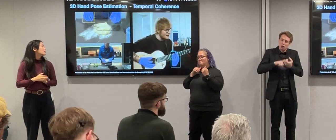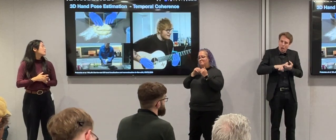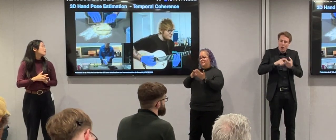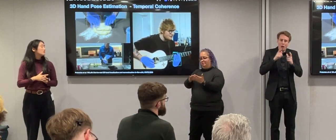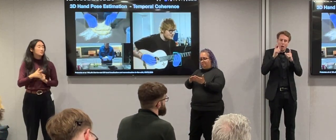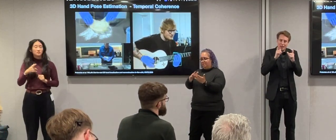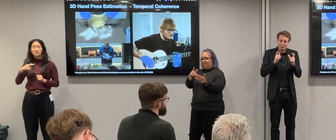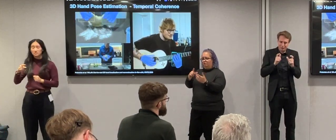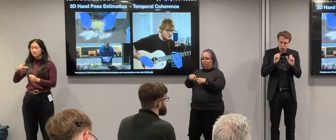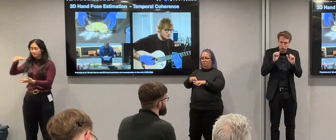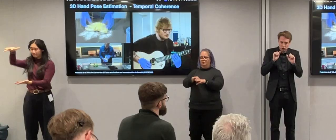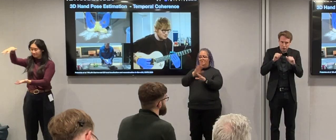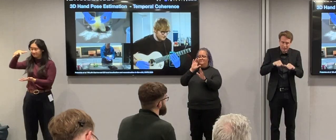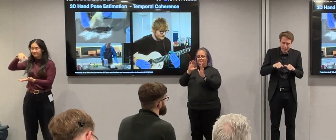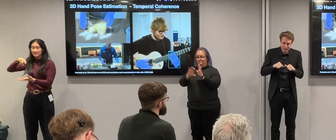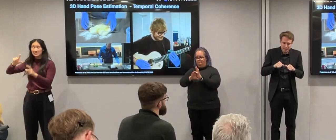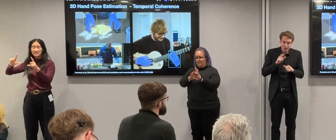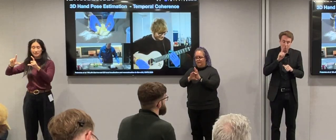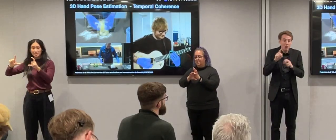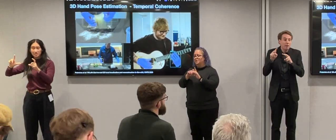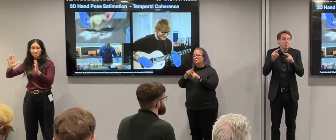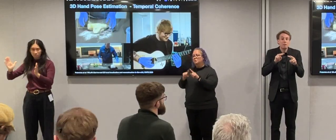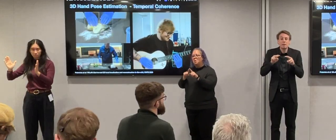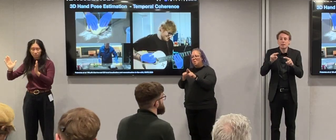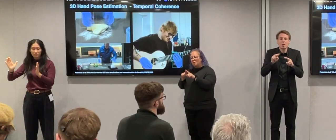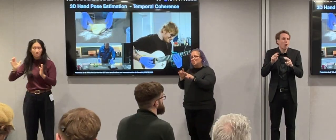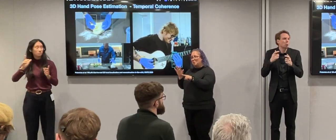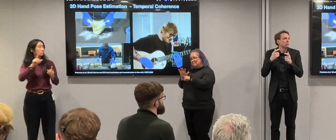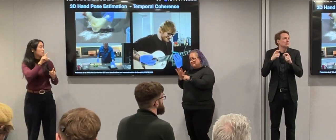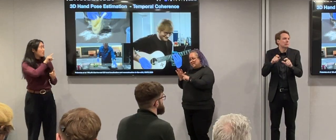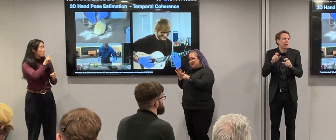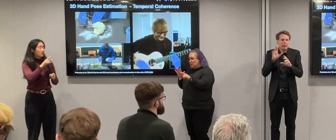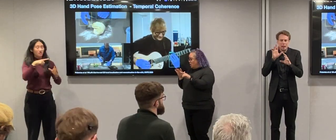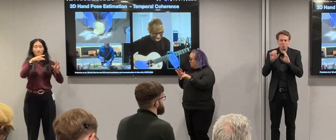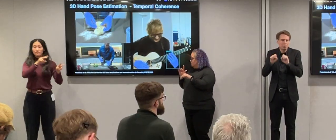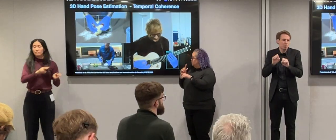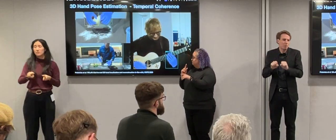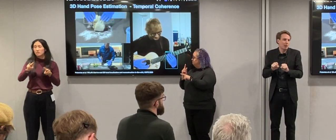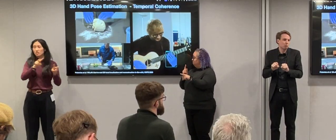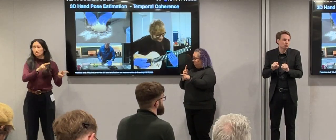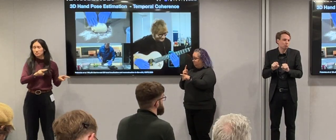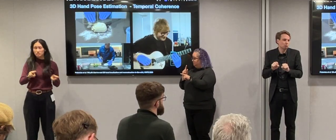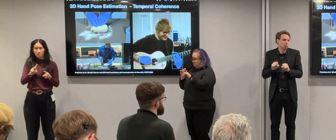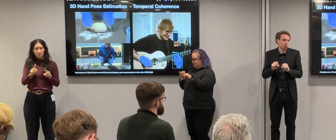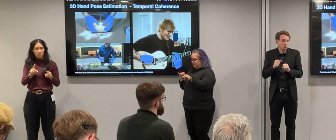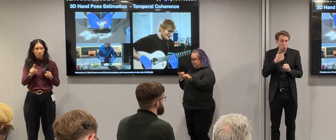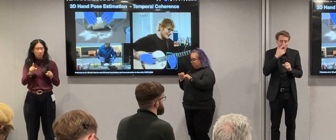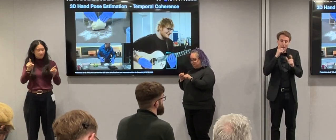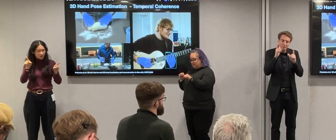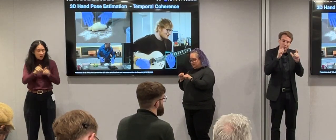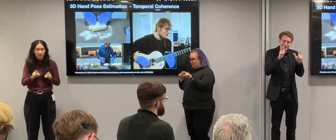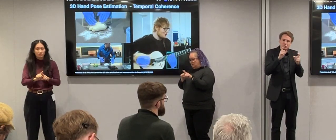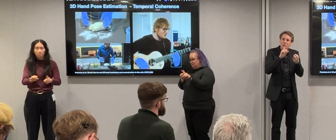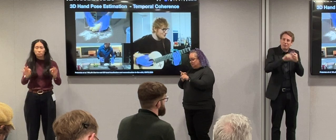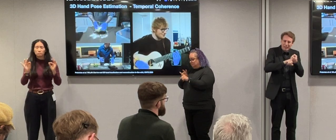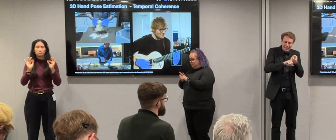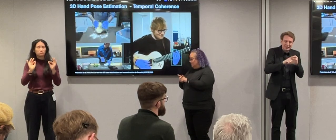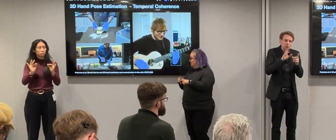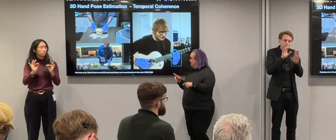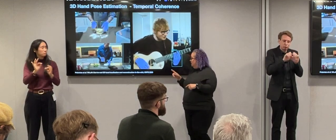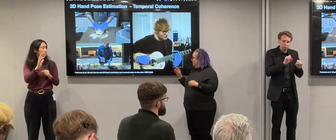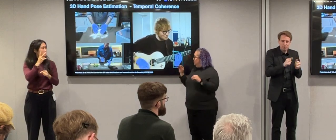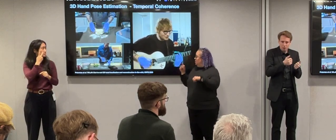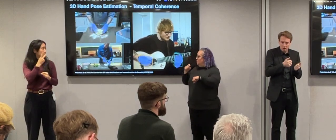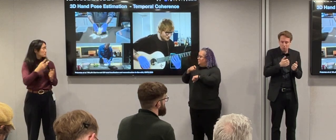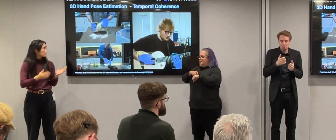is still very, very consistent in videos. So this, what you're going to see here, it doesn't have any temporal